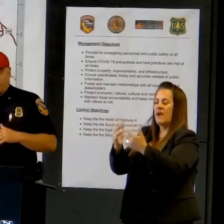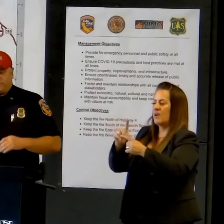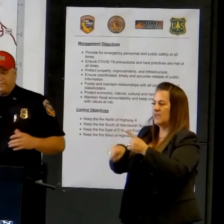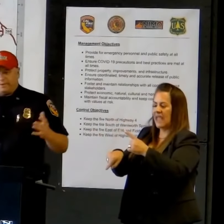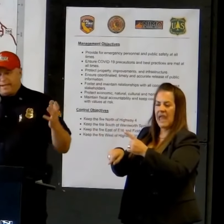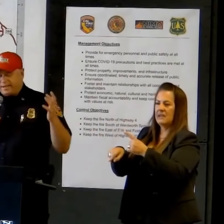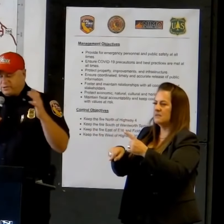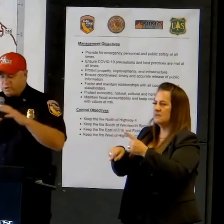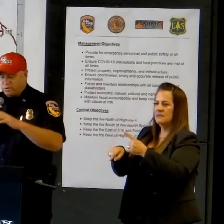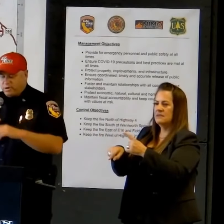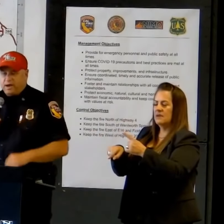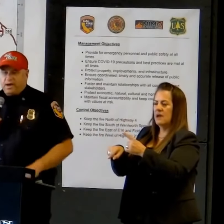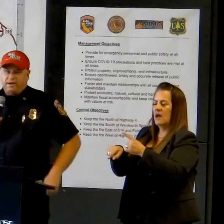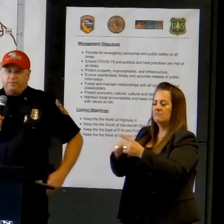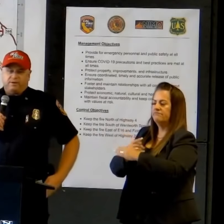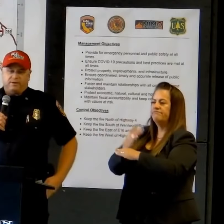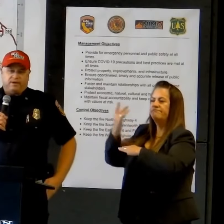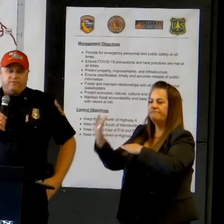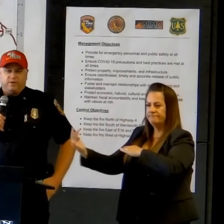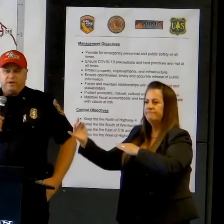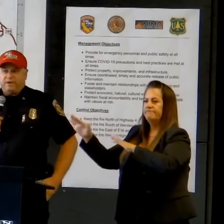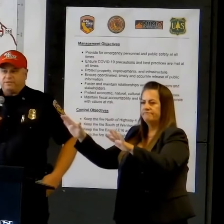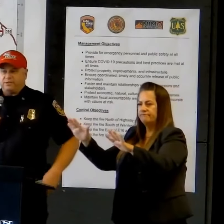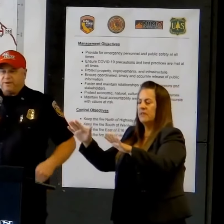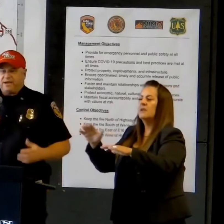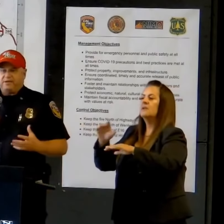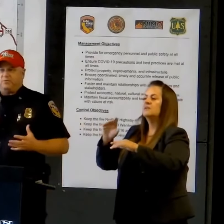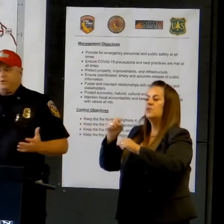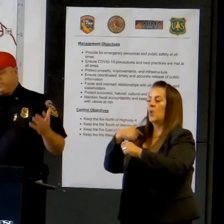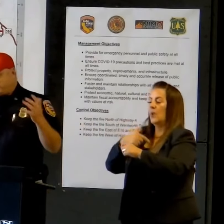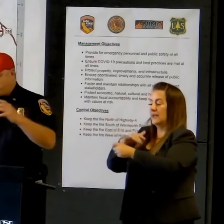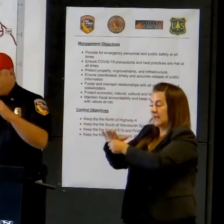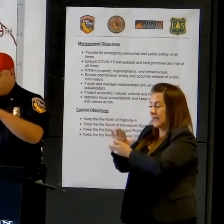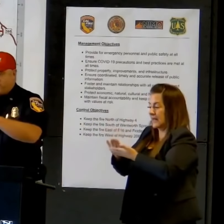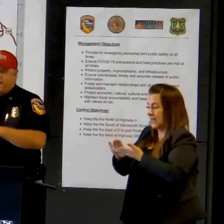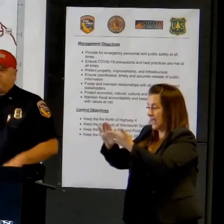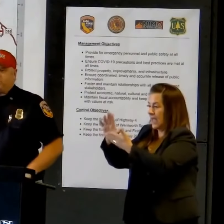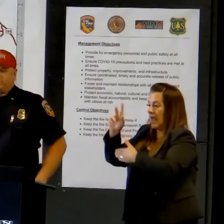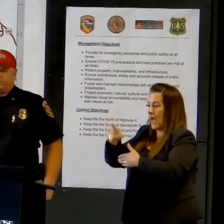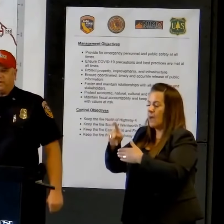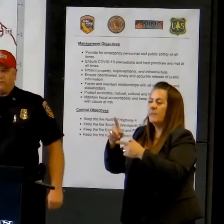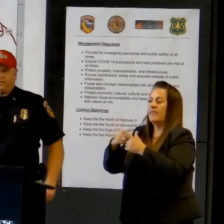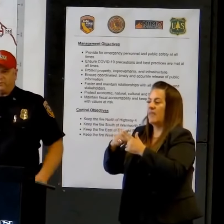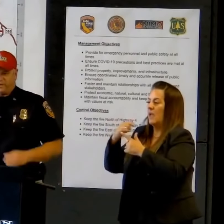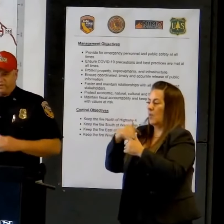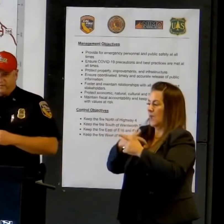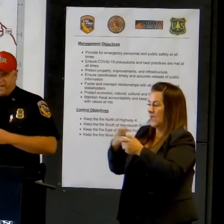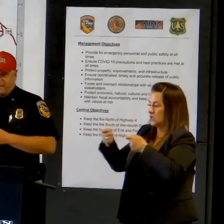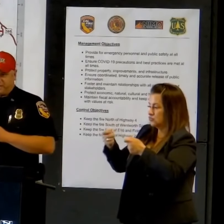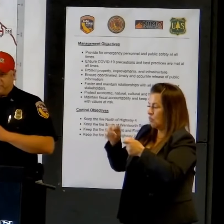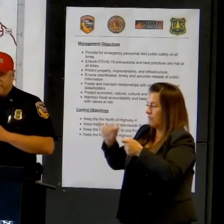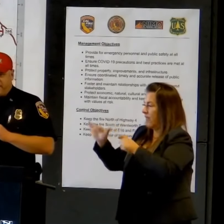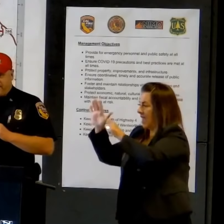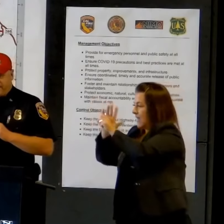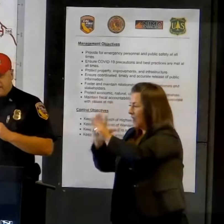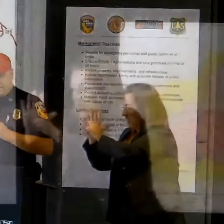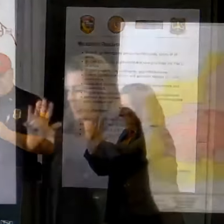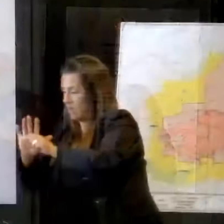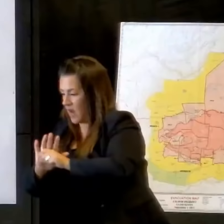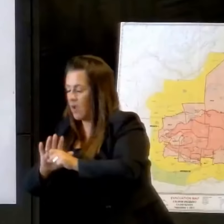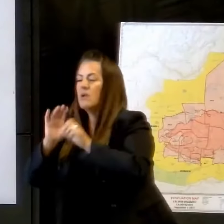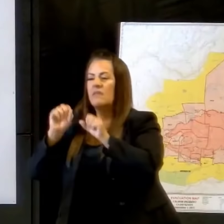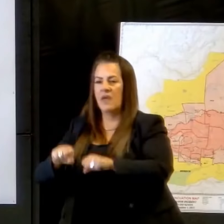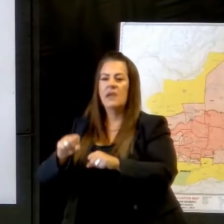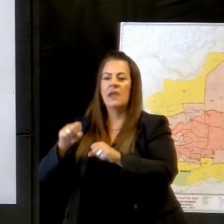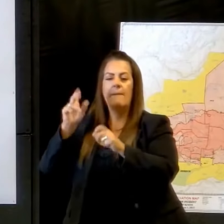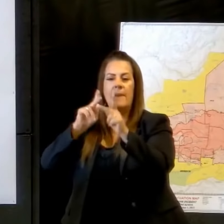their homes, and to get everybody basically back into the community and start moving back towards restoration of that. So, and as